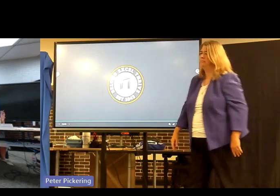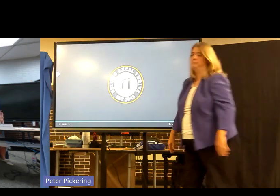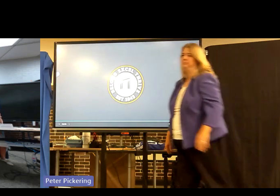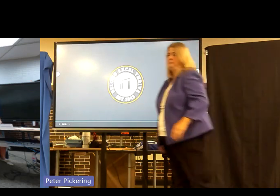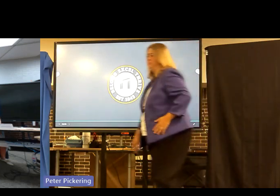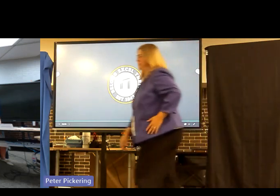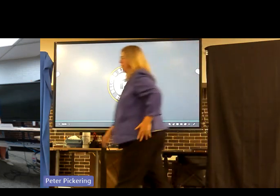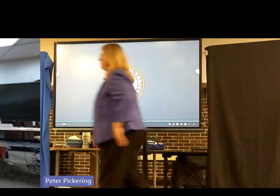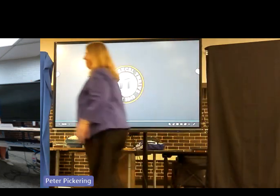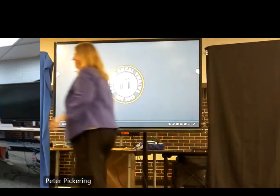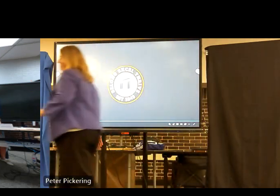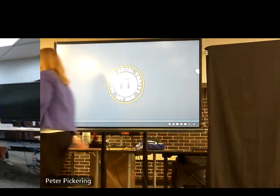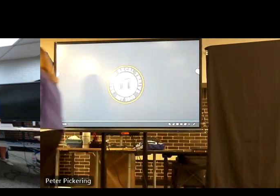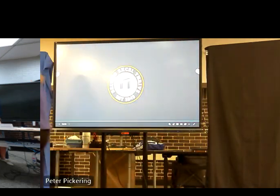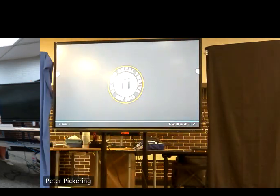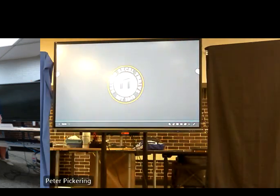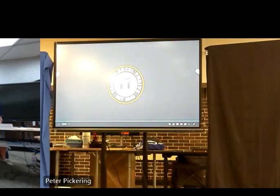this evening.